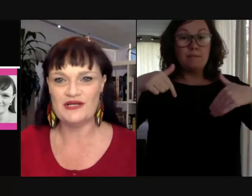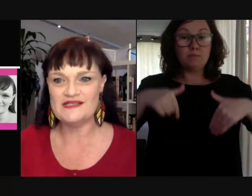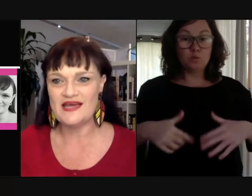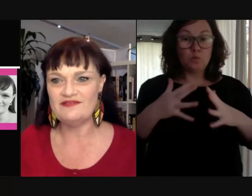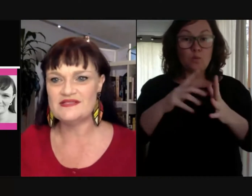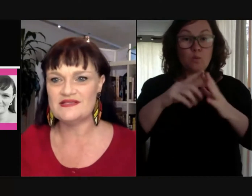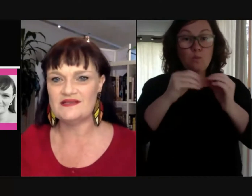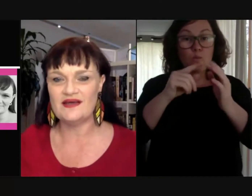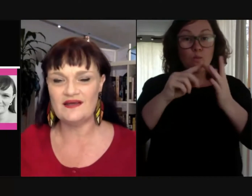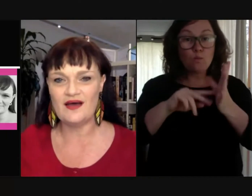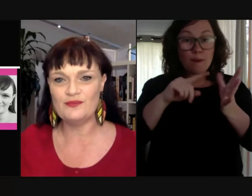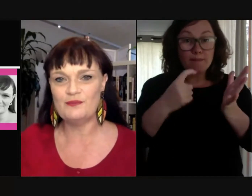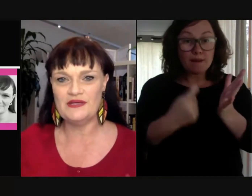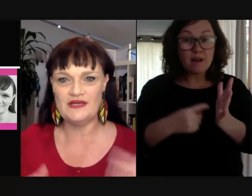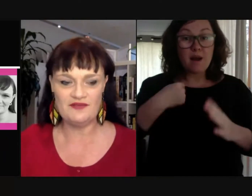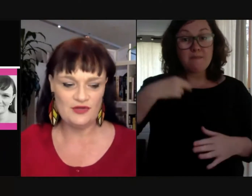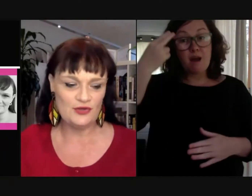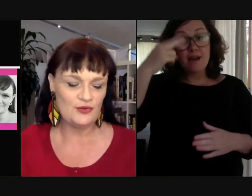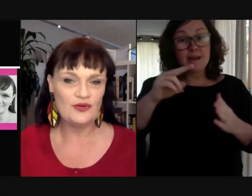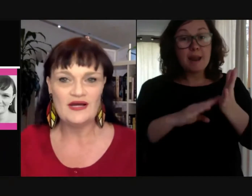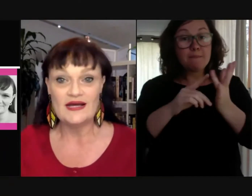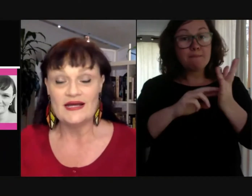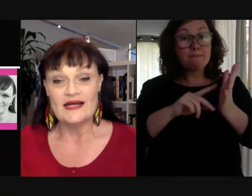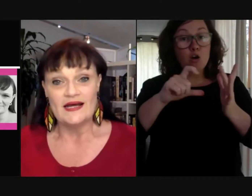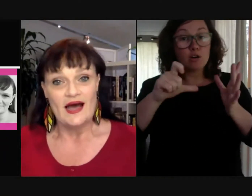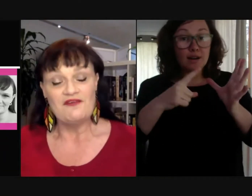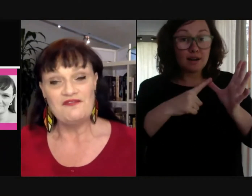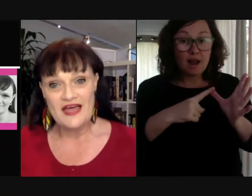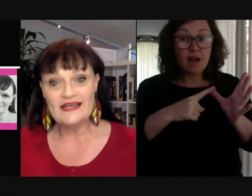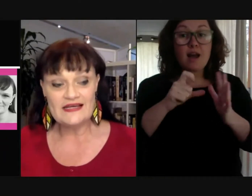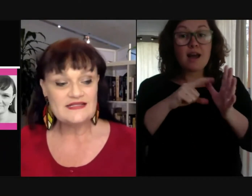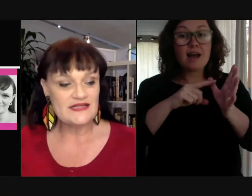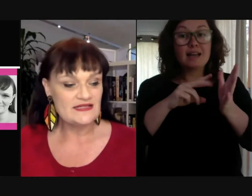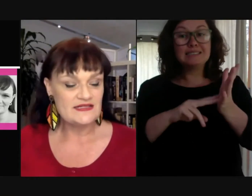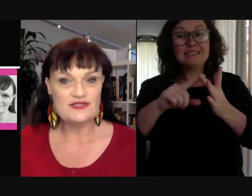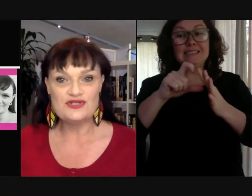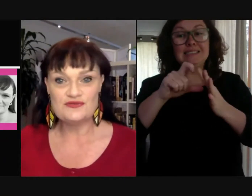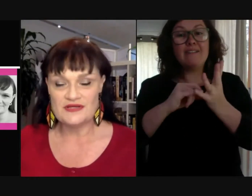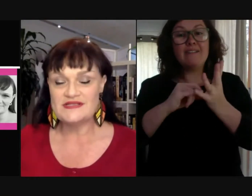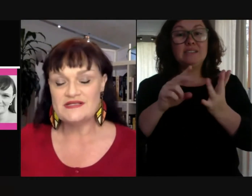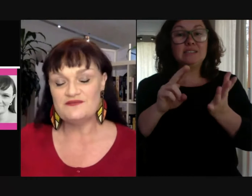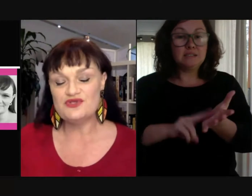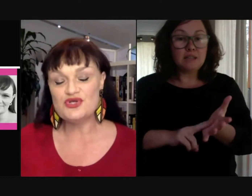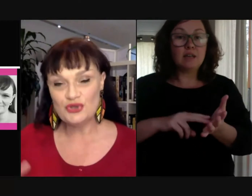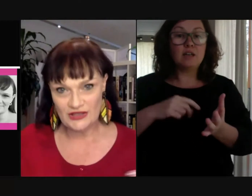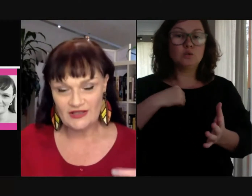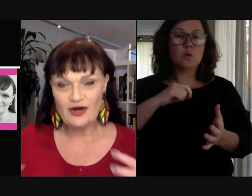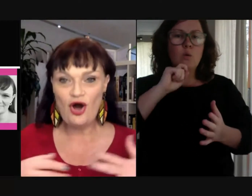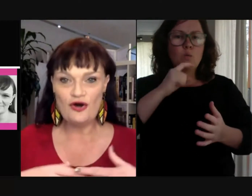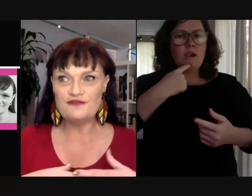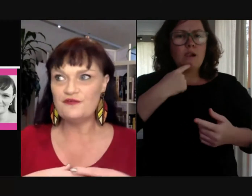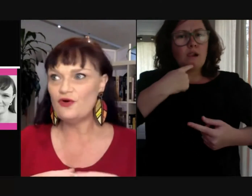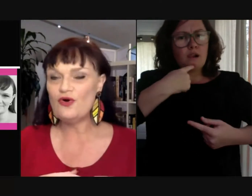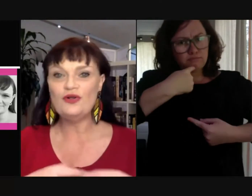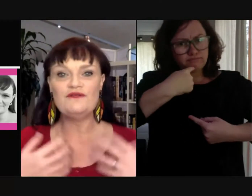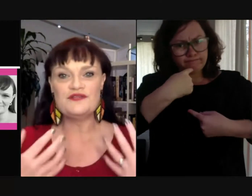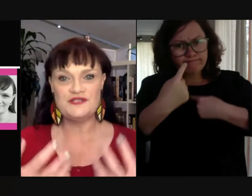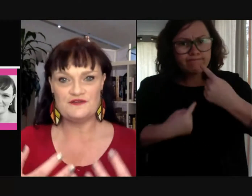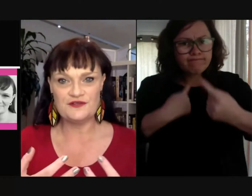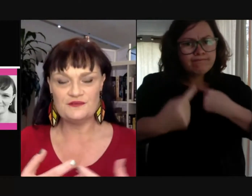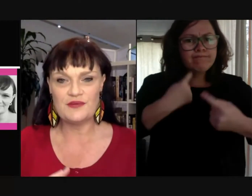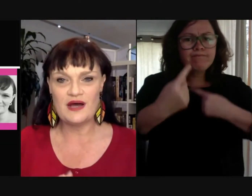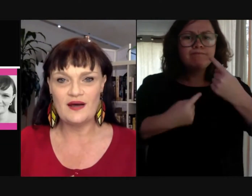is Monica Davidson, and I will be giving you a fairly extensive tour of all